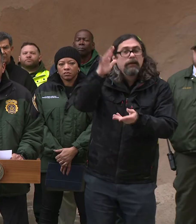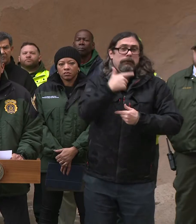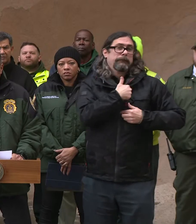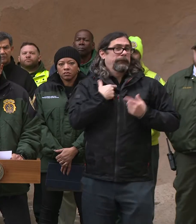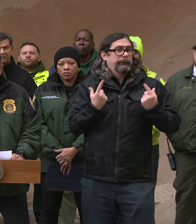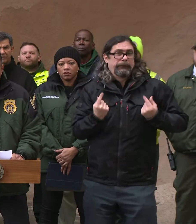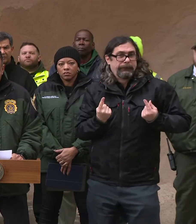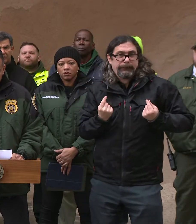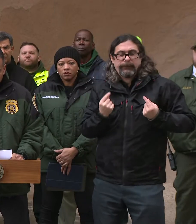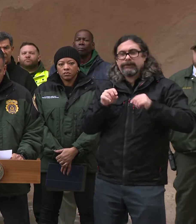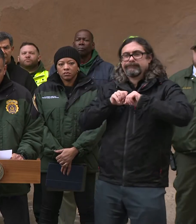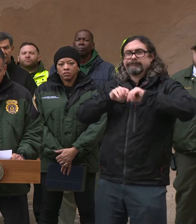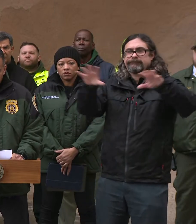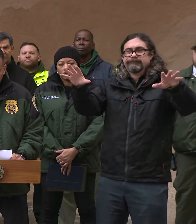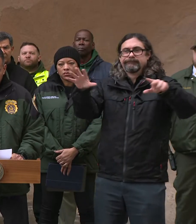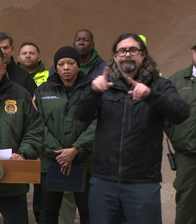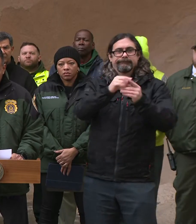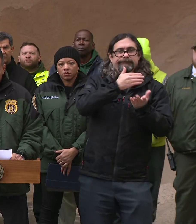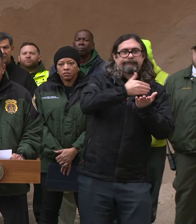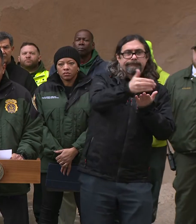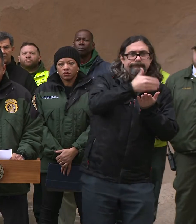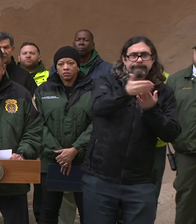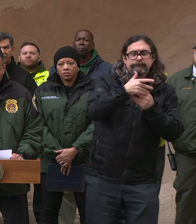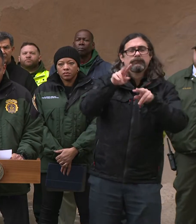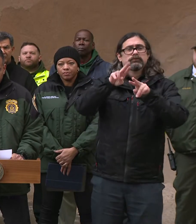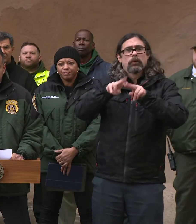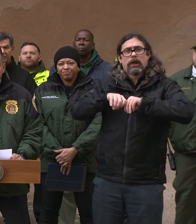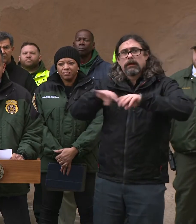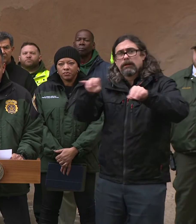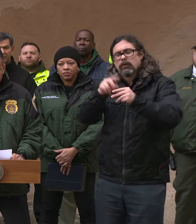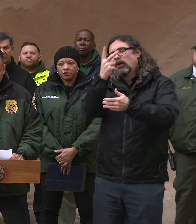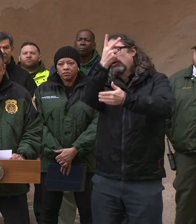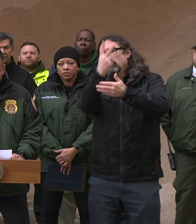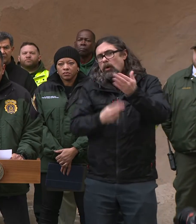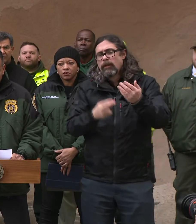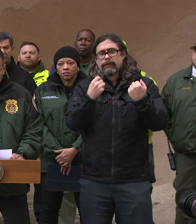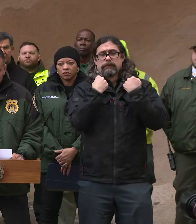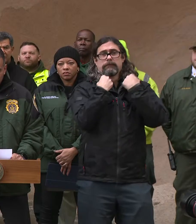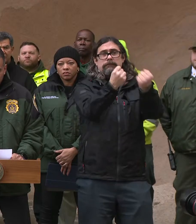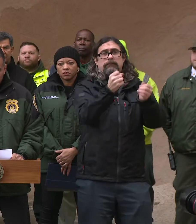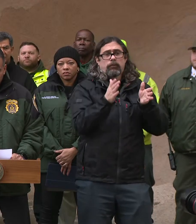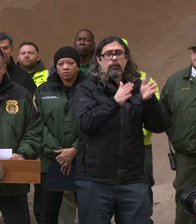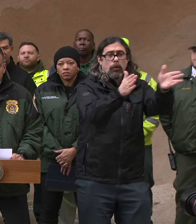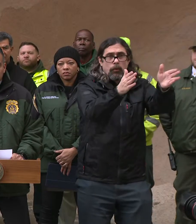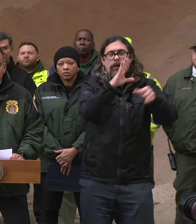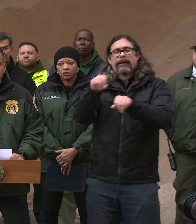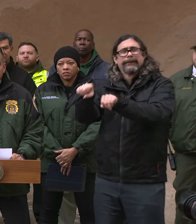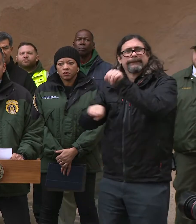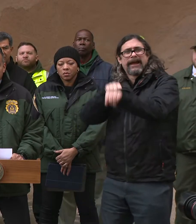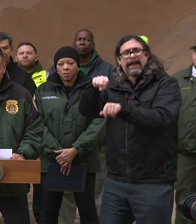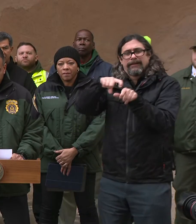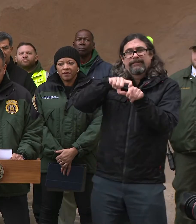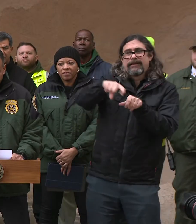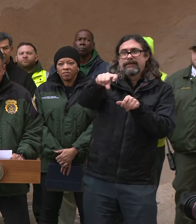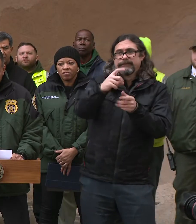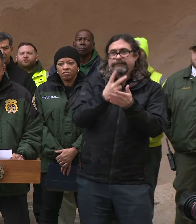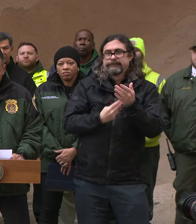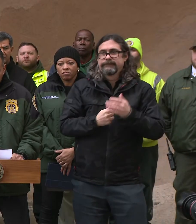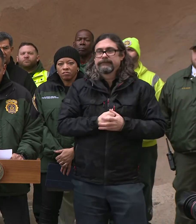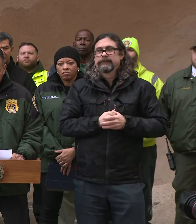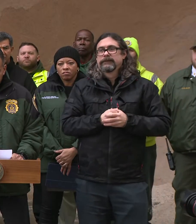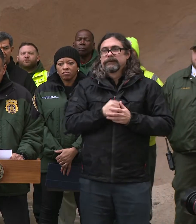As a reminder, alternate site parking and trash collection are both already suspended Monday due to the MLK Jr. Day holiday.